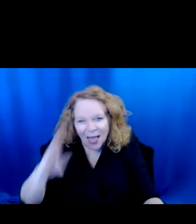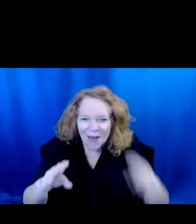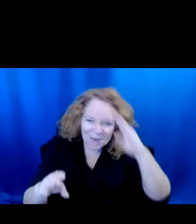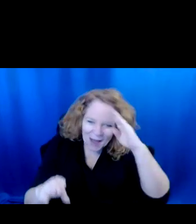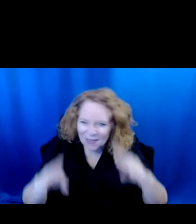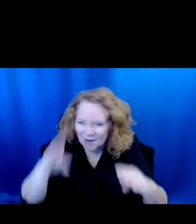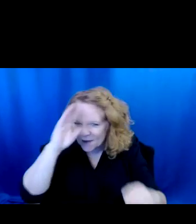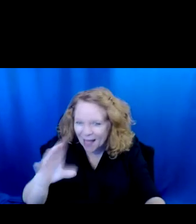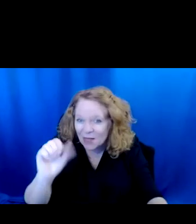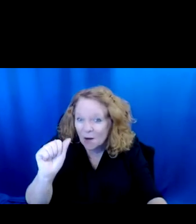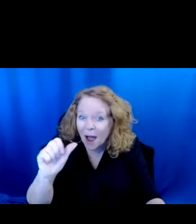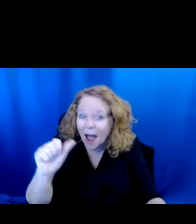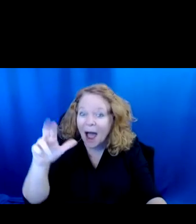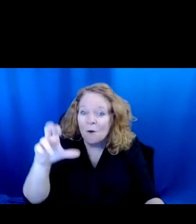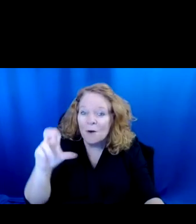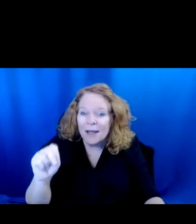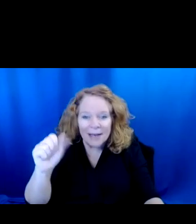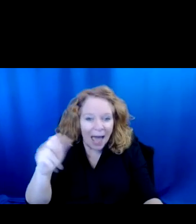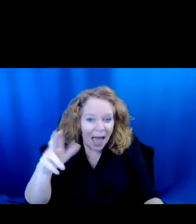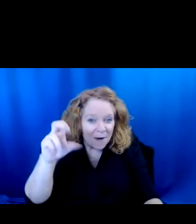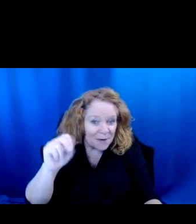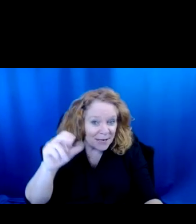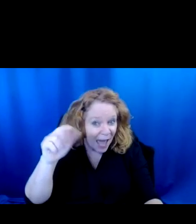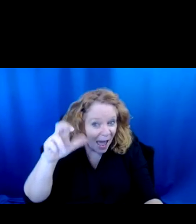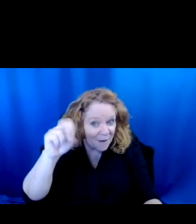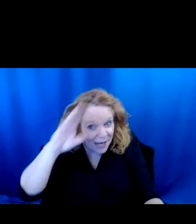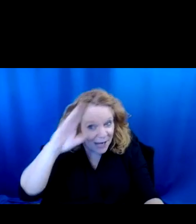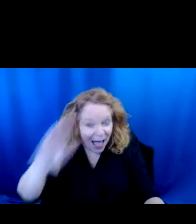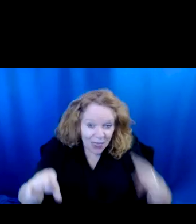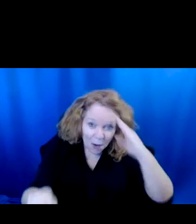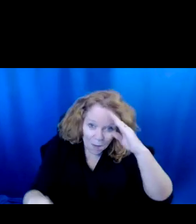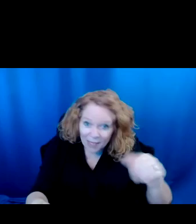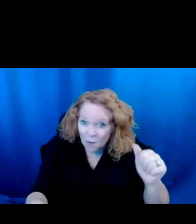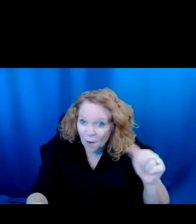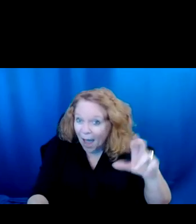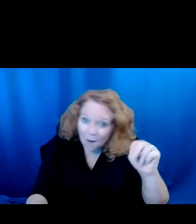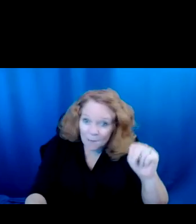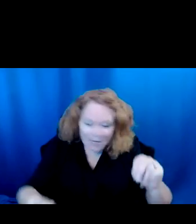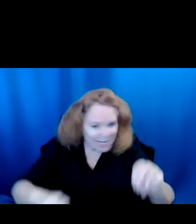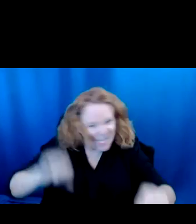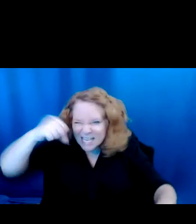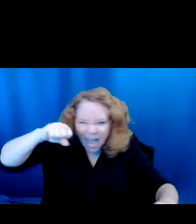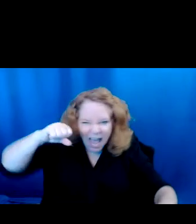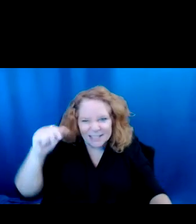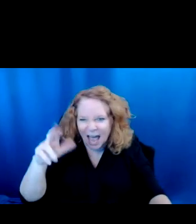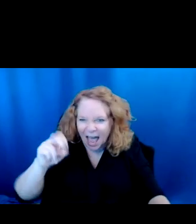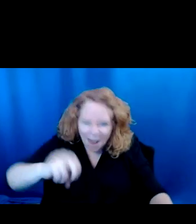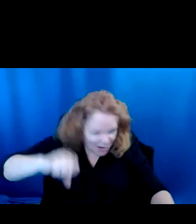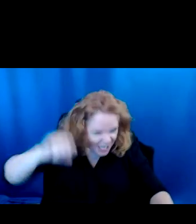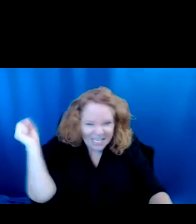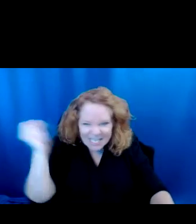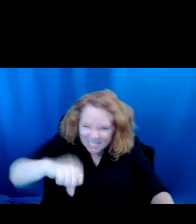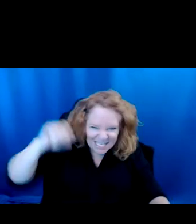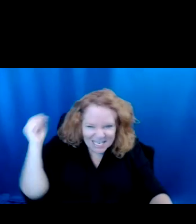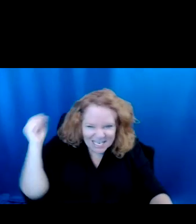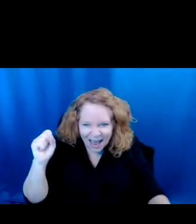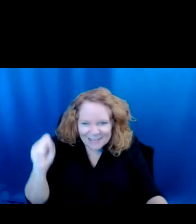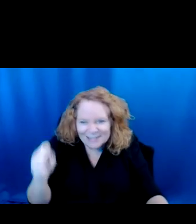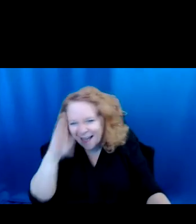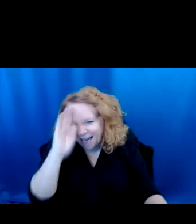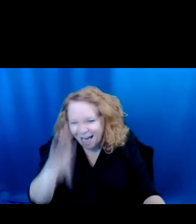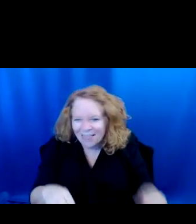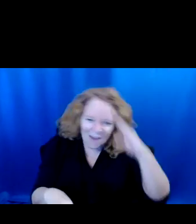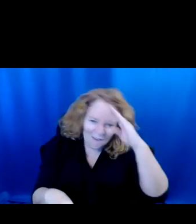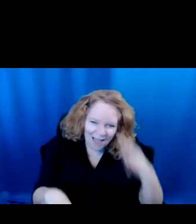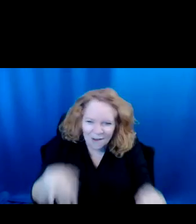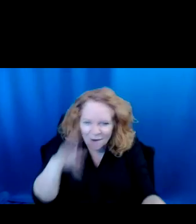hello, hello, Aaron, Aaron, Aaron, hello, Aaron, Aaron, yeah, Aaron, yeah, hello, hello,